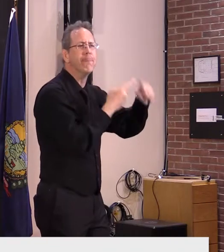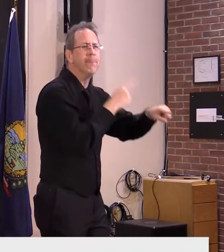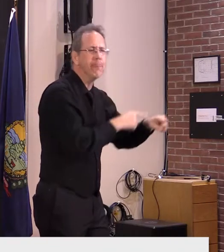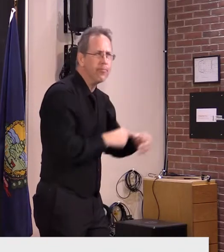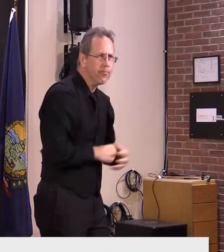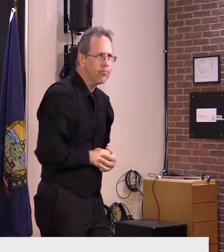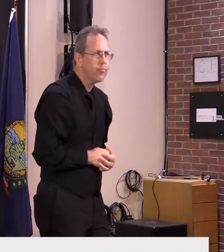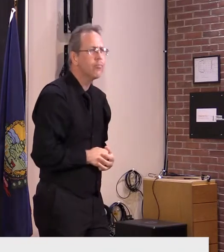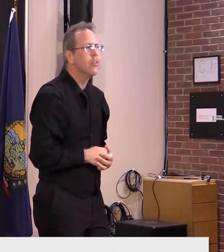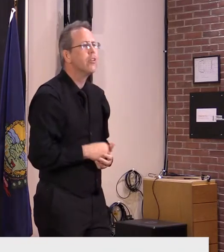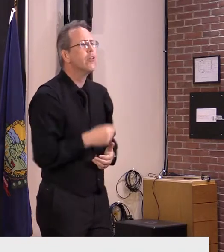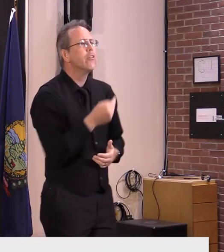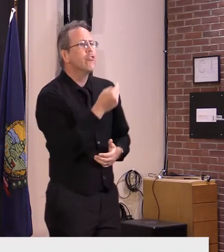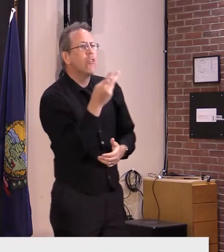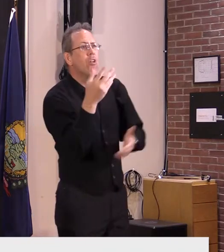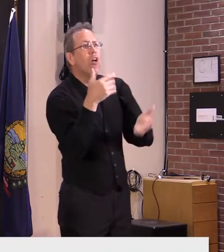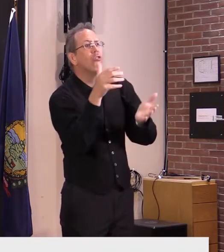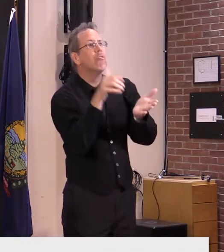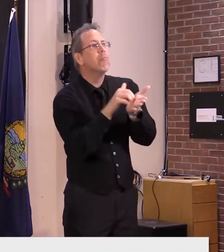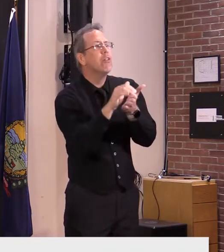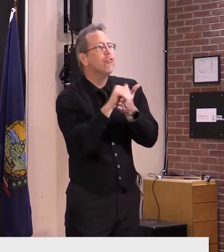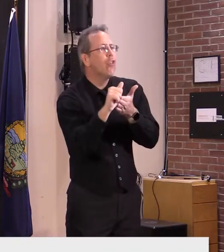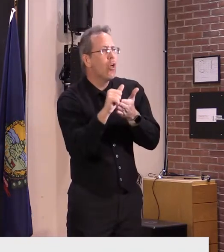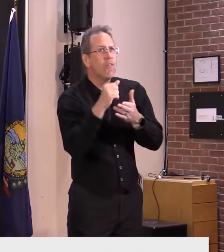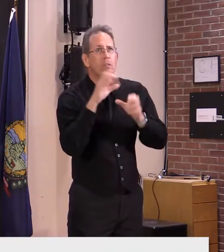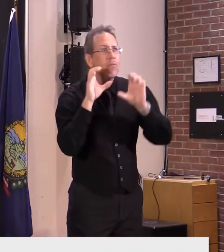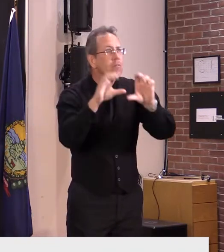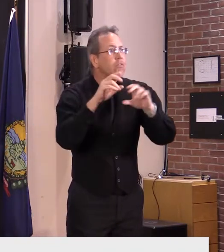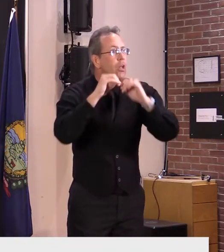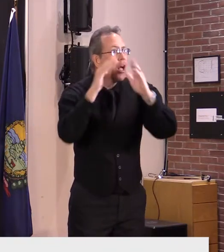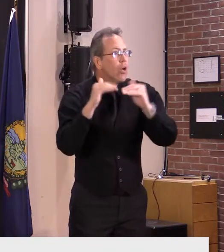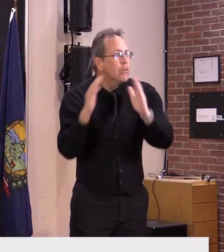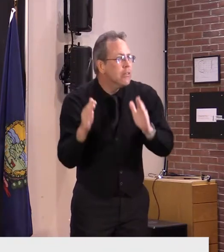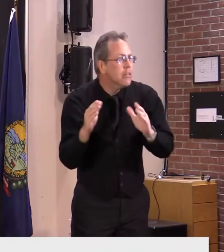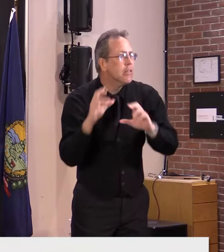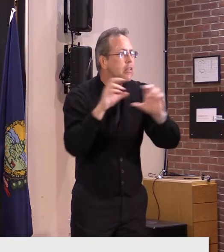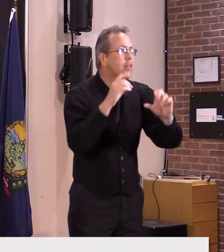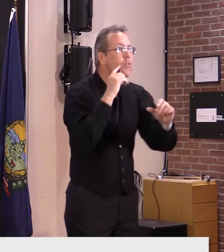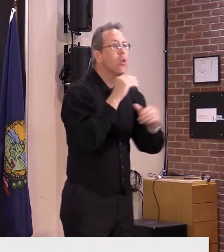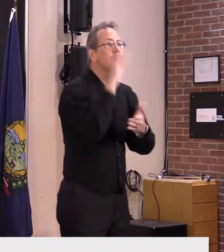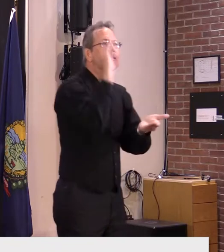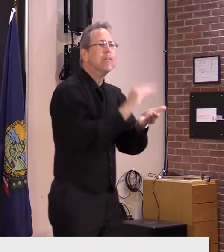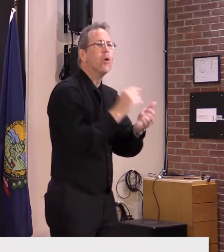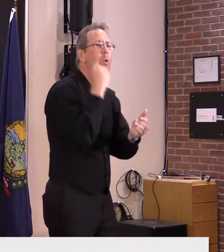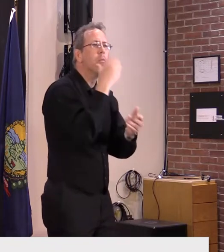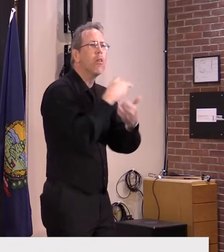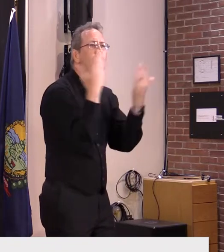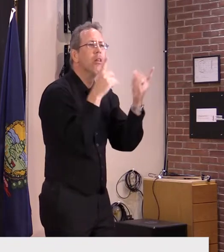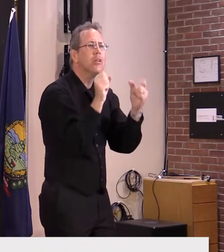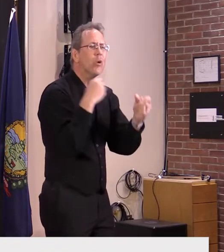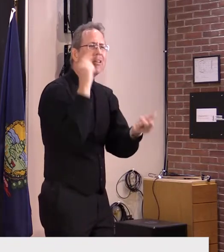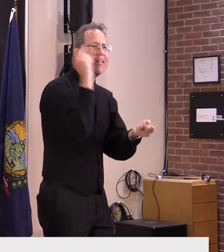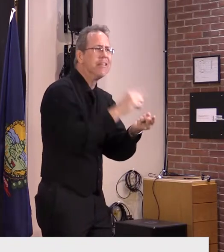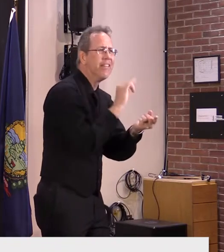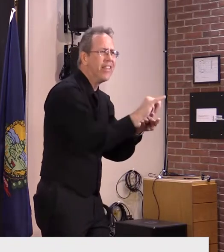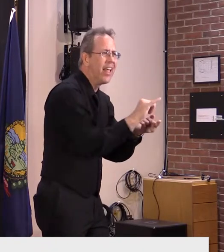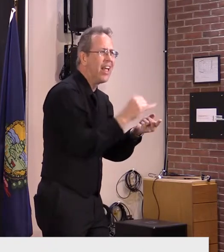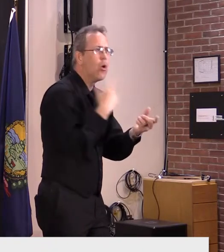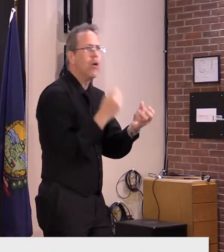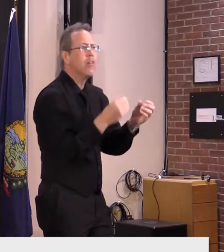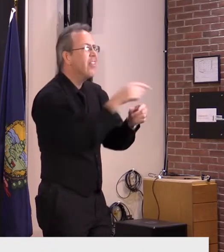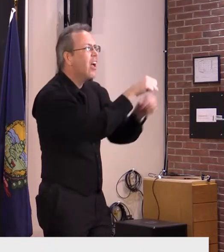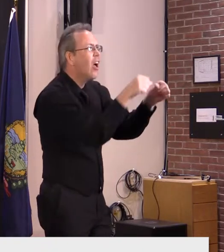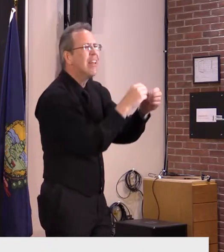build new homes, help those experiencing homelessness, and make it easier to build in places we want development,